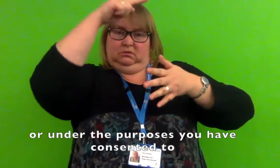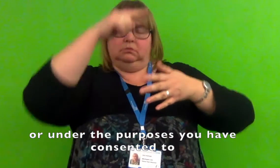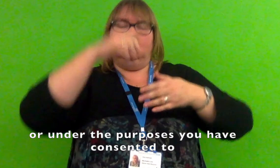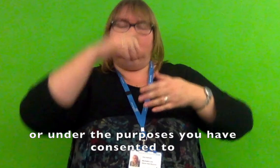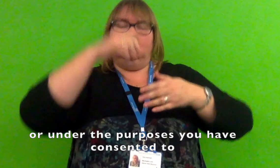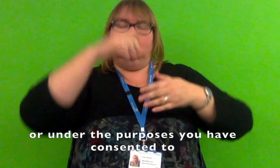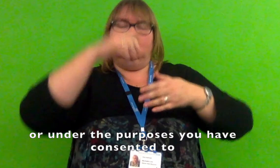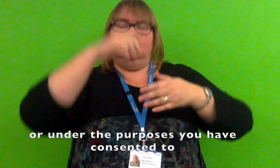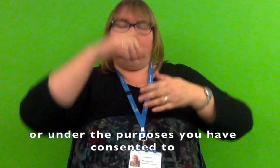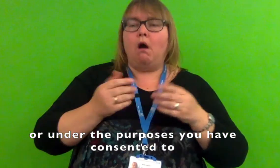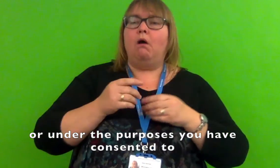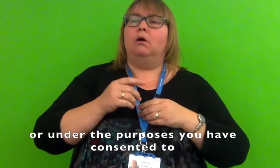have consented to.